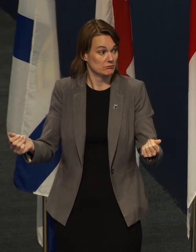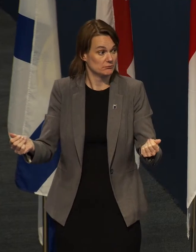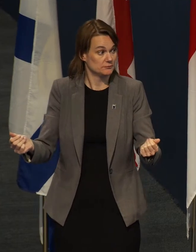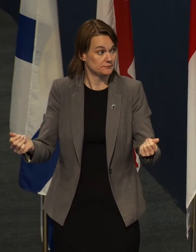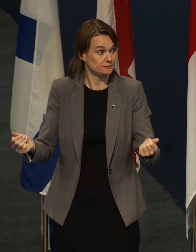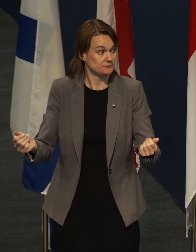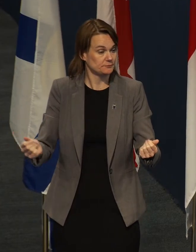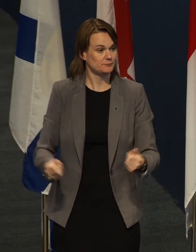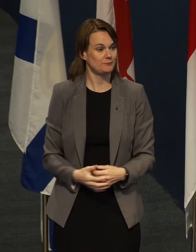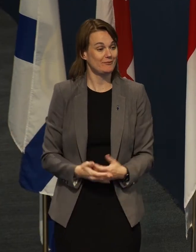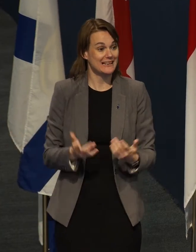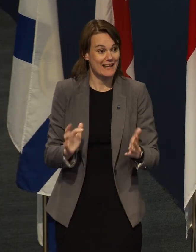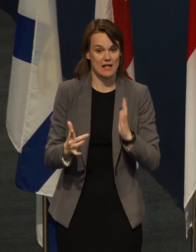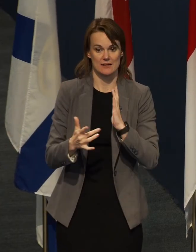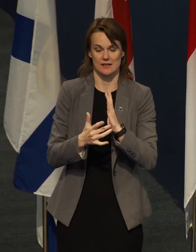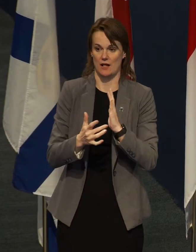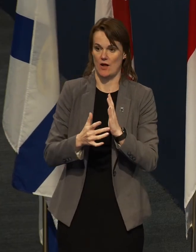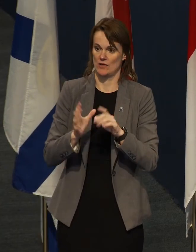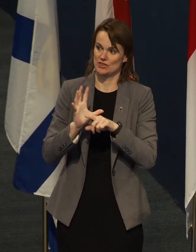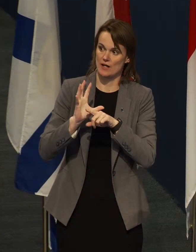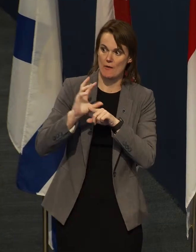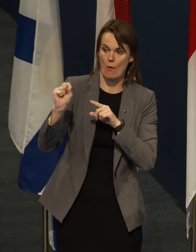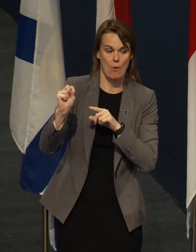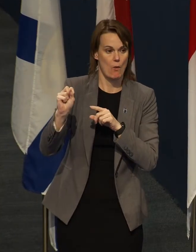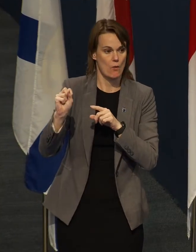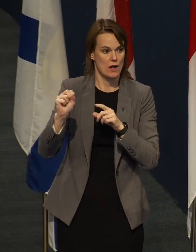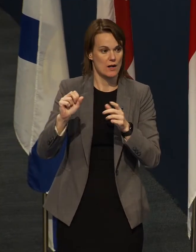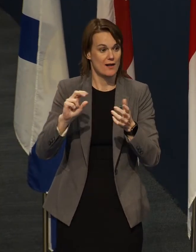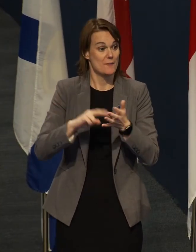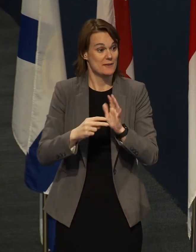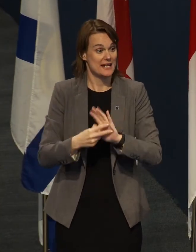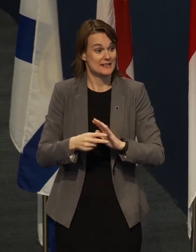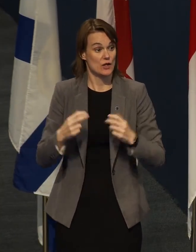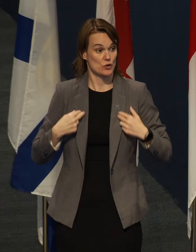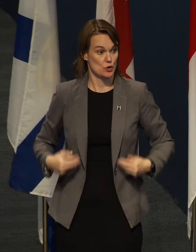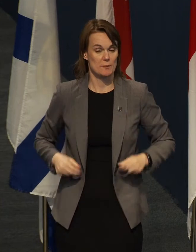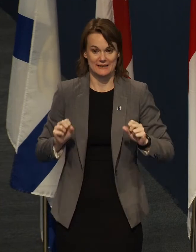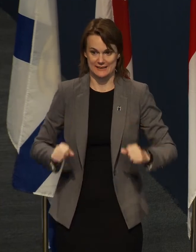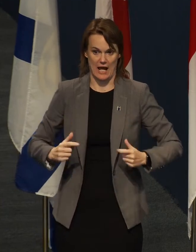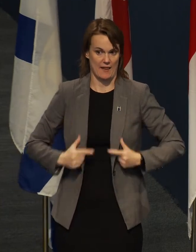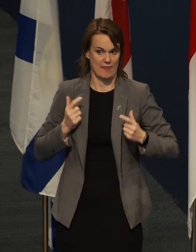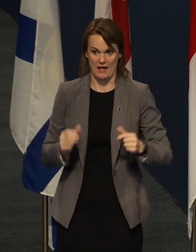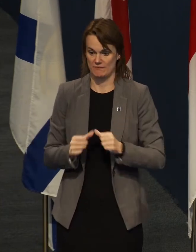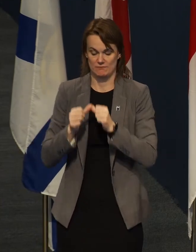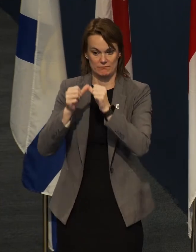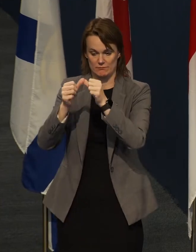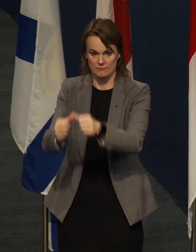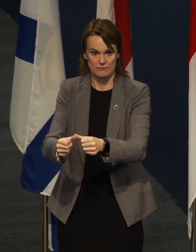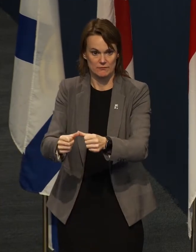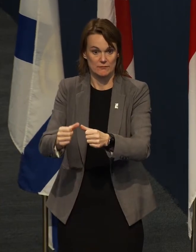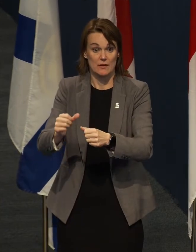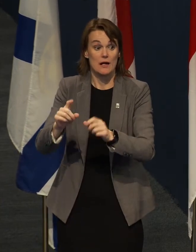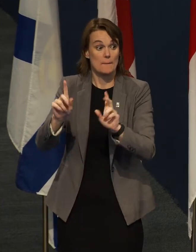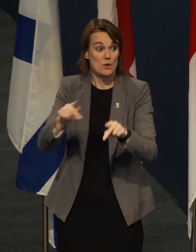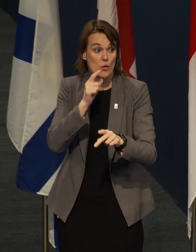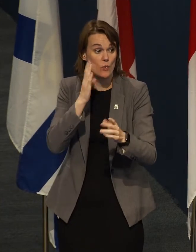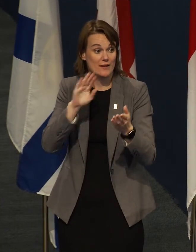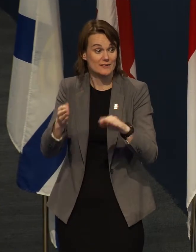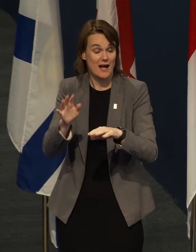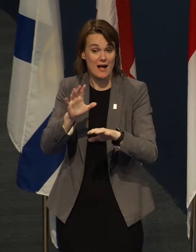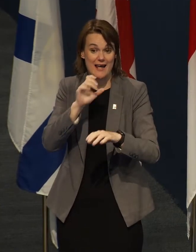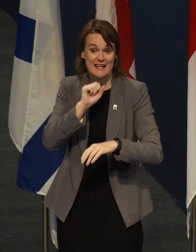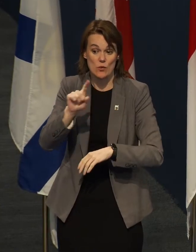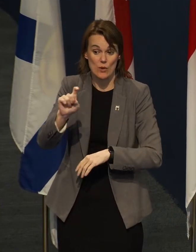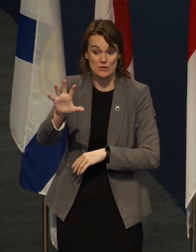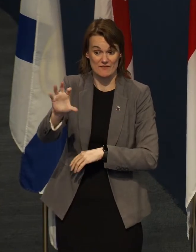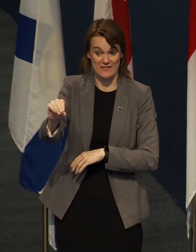And because of these advances, we now know that the first person to live to 150 years old has already